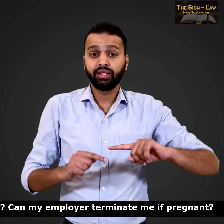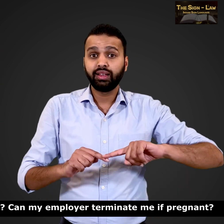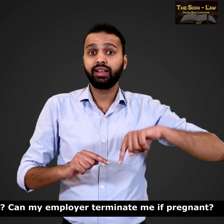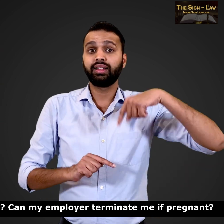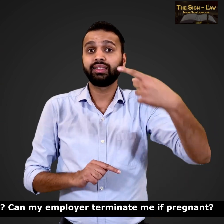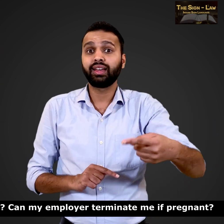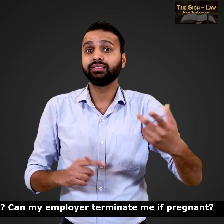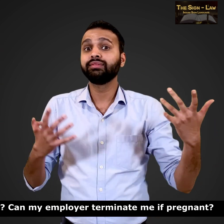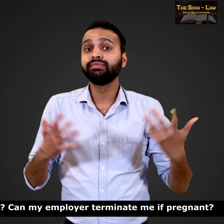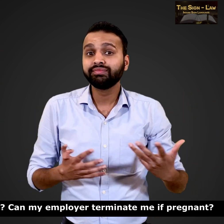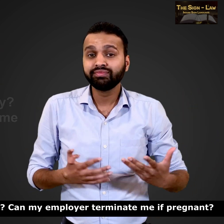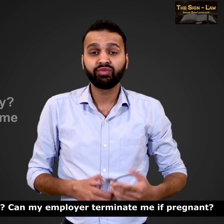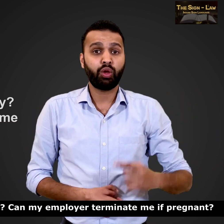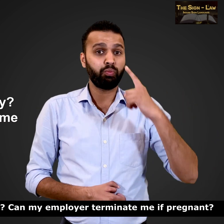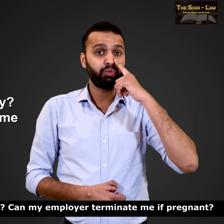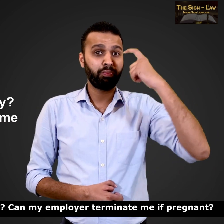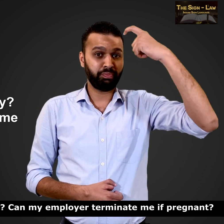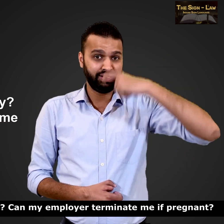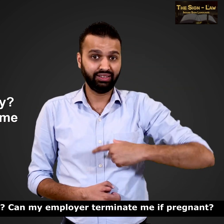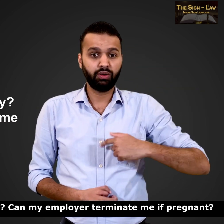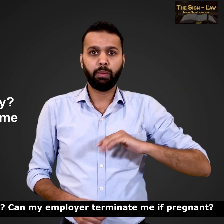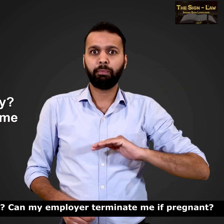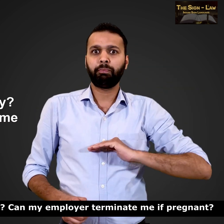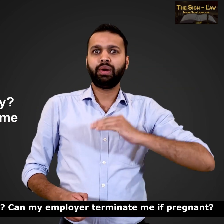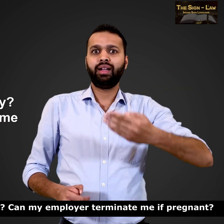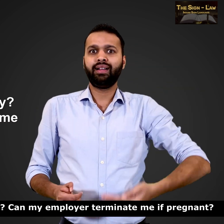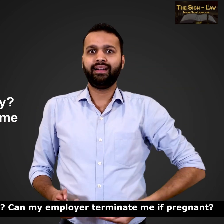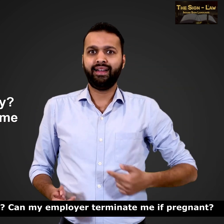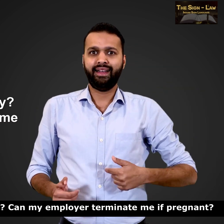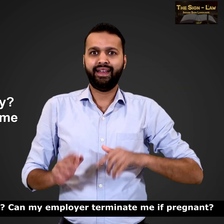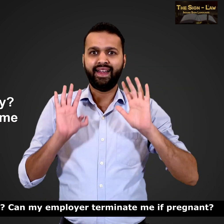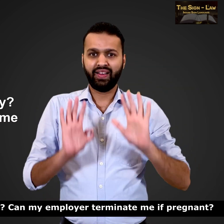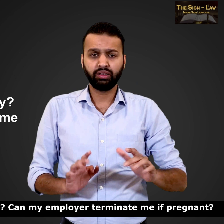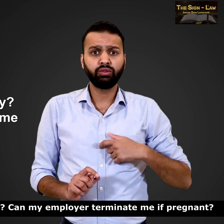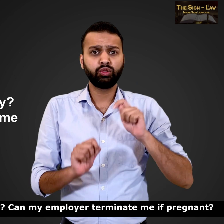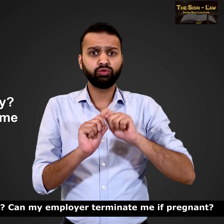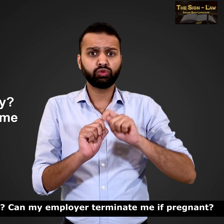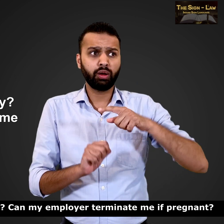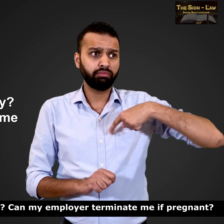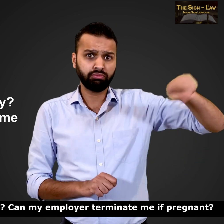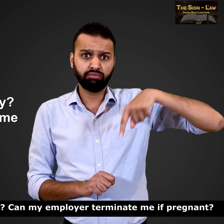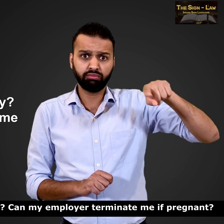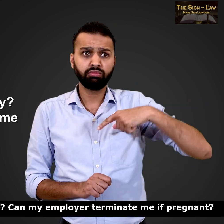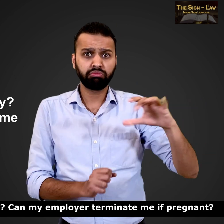Next, what does the maternity law say? Can my employer terminate me if pregnant? Yes,